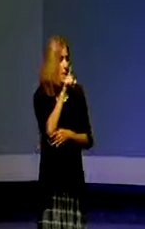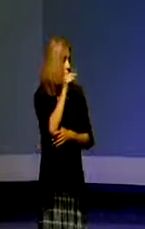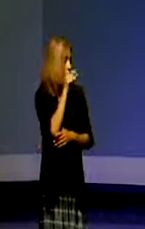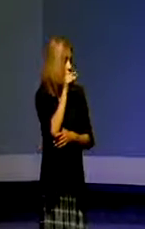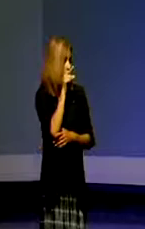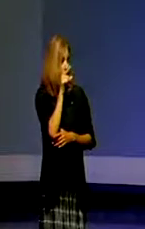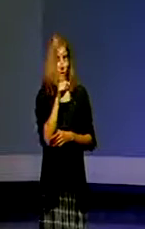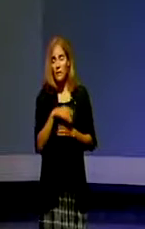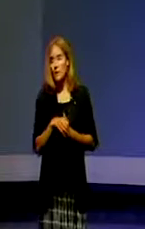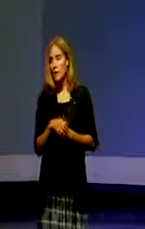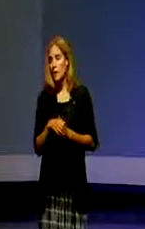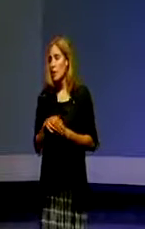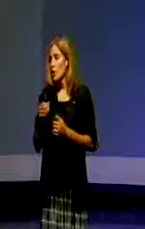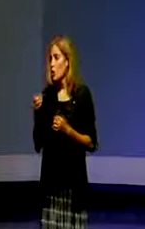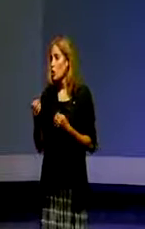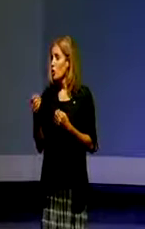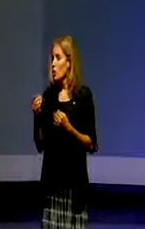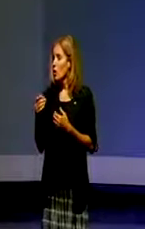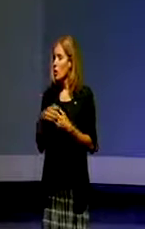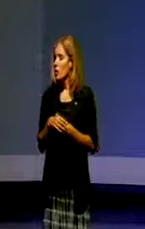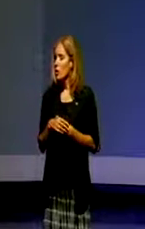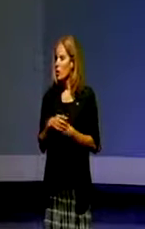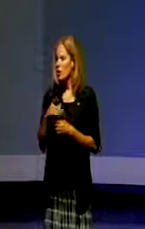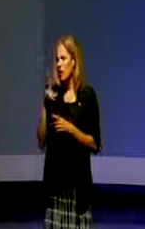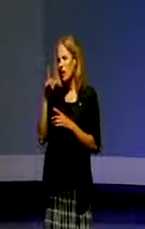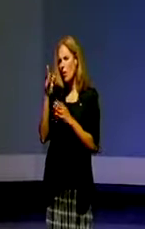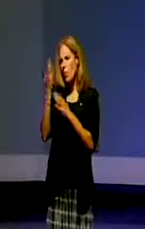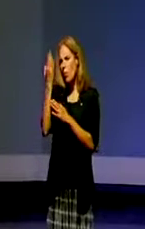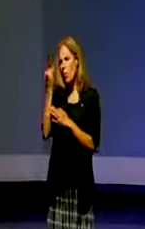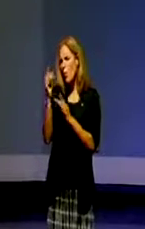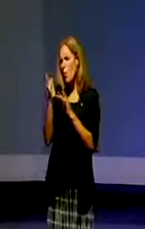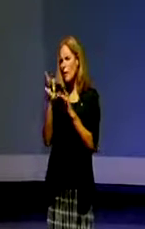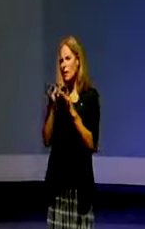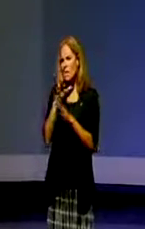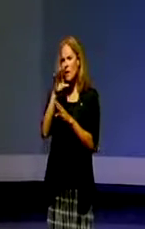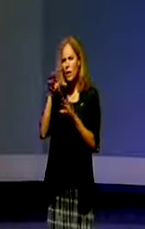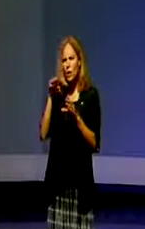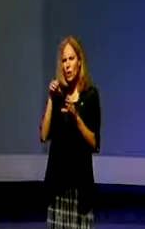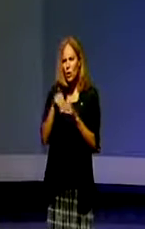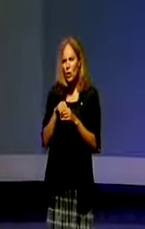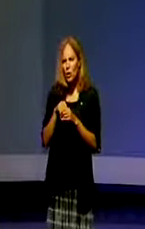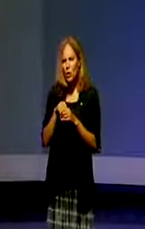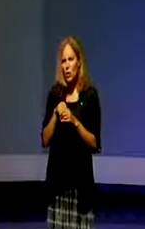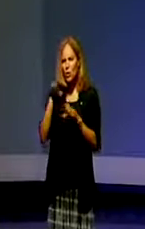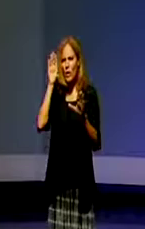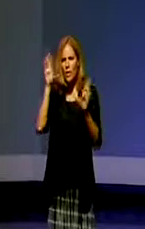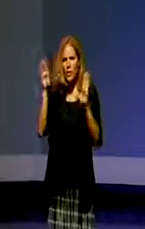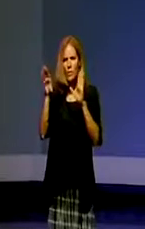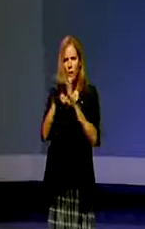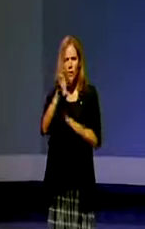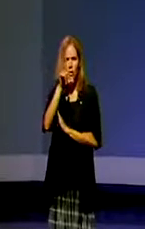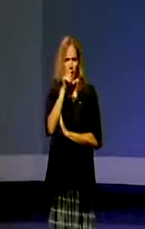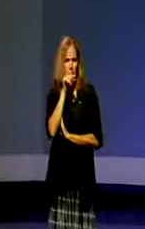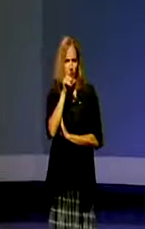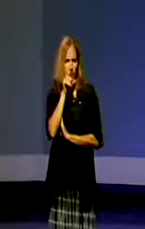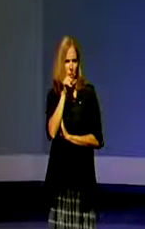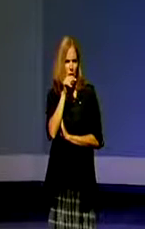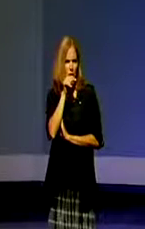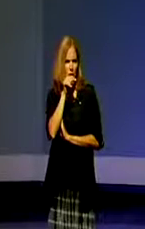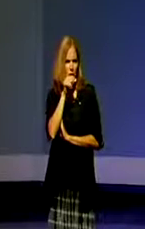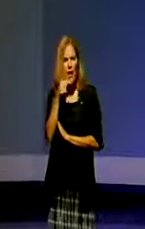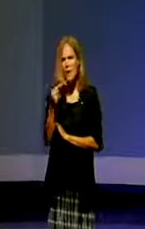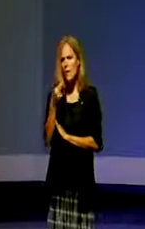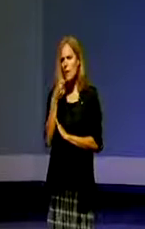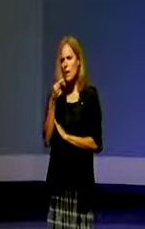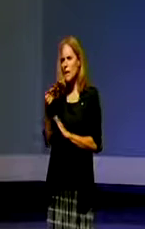Birds. And so it makes us ask, why did Jesus include the picture of birds, the mention